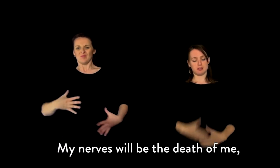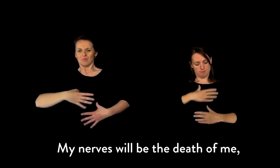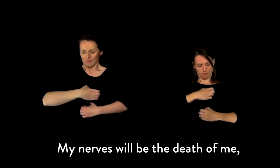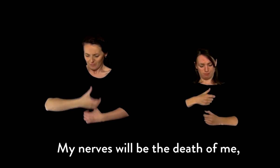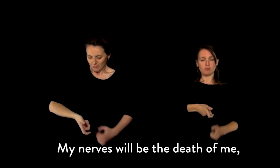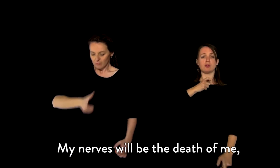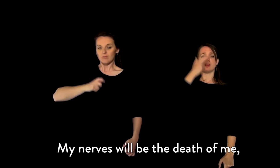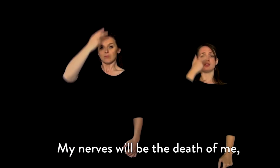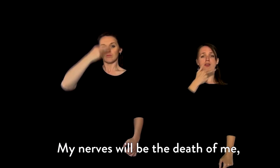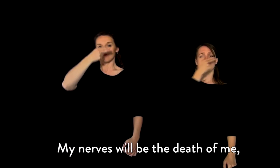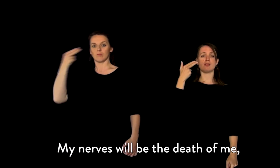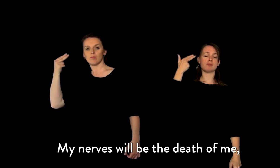My nerves will be the death of me.